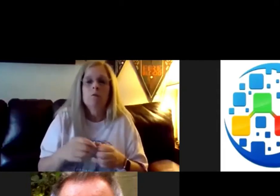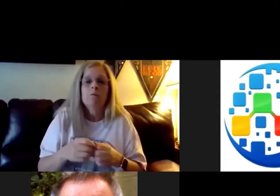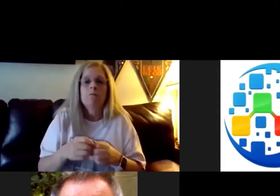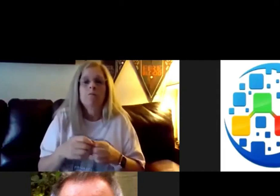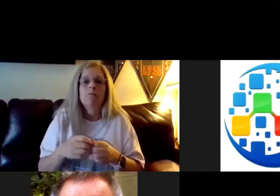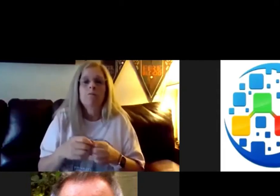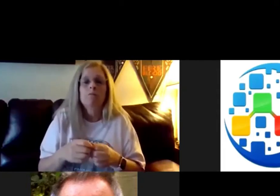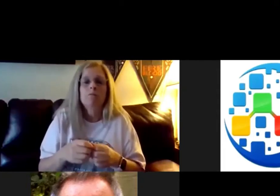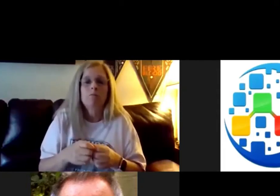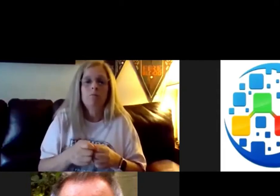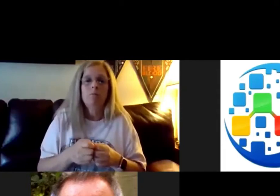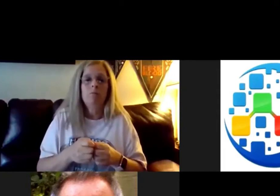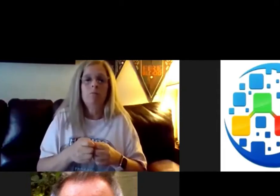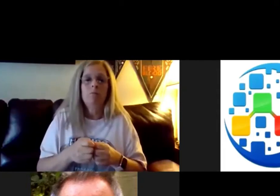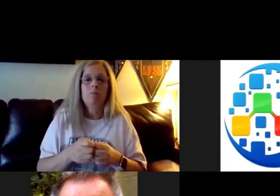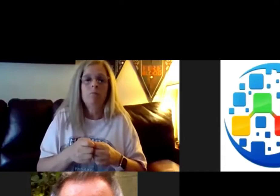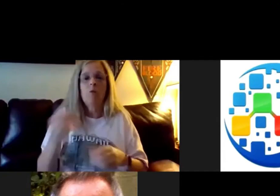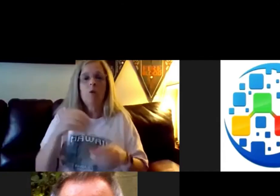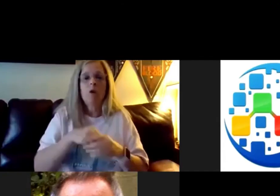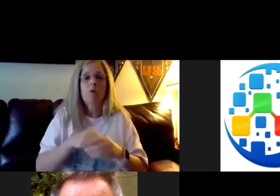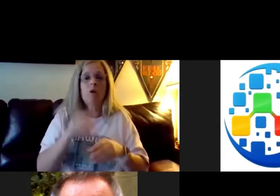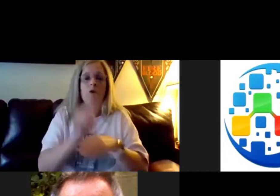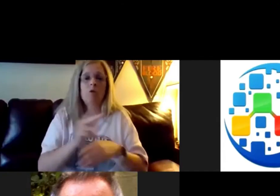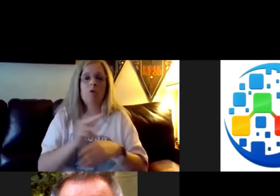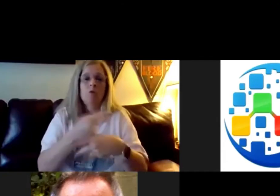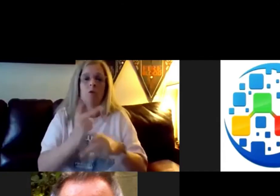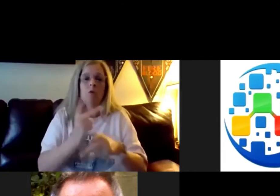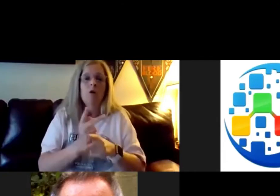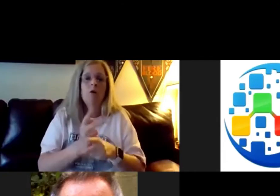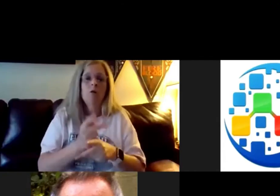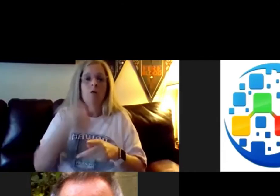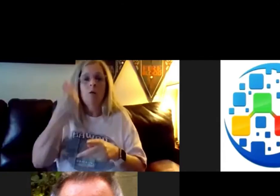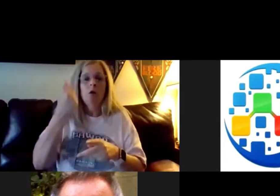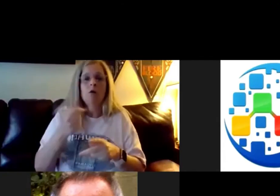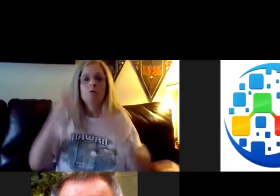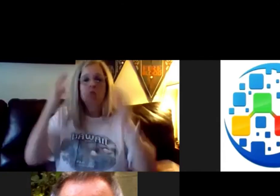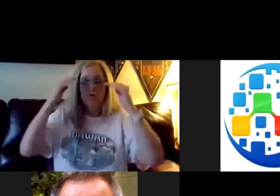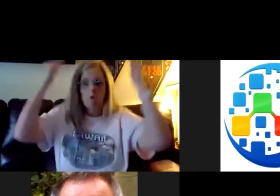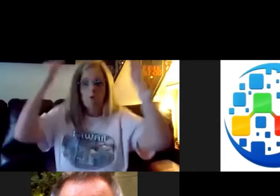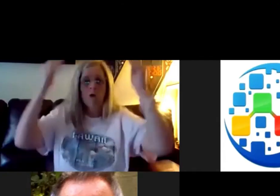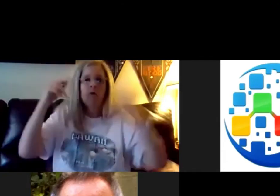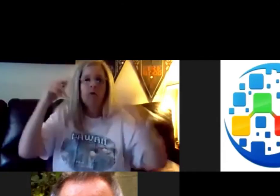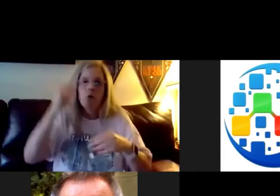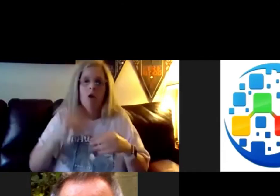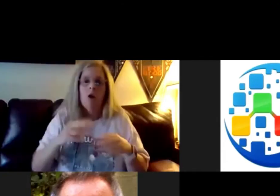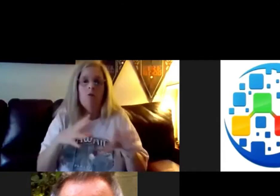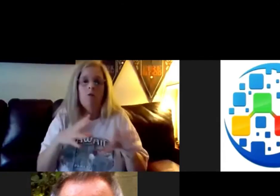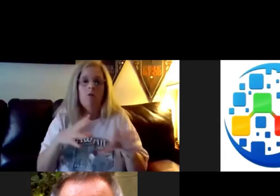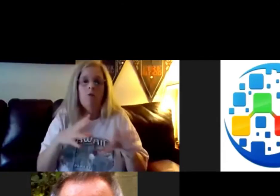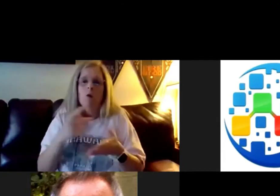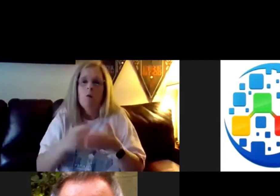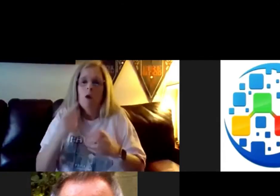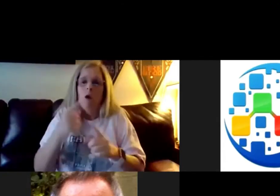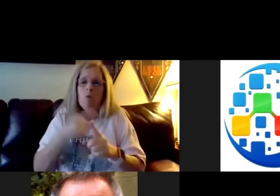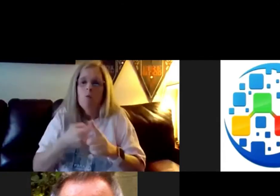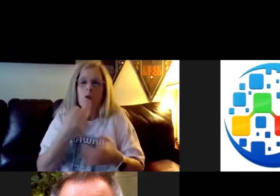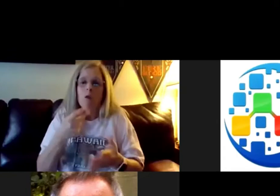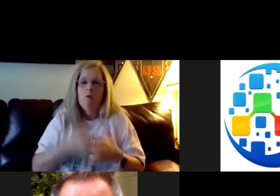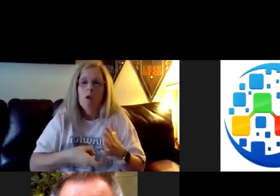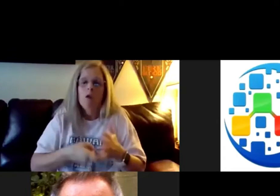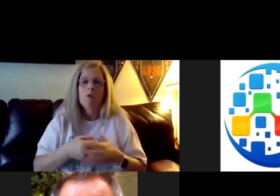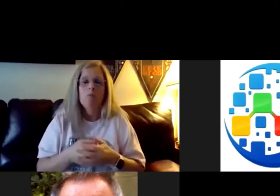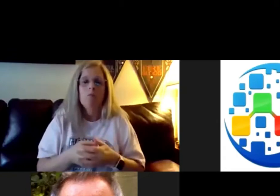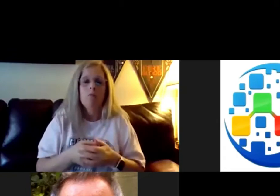solution. They will come in and use these products because they're superior and they'll never leave and they'll pay a monthly fee. And again,